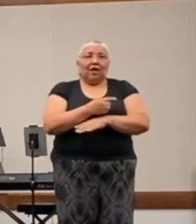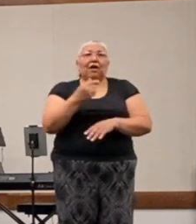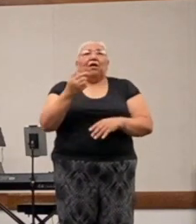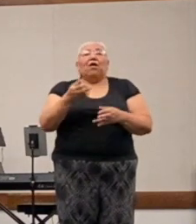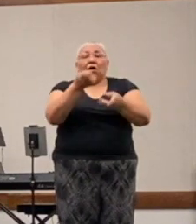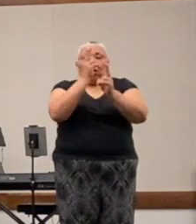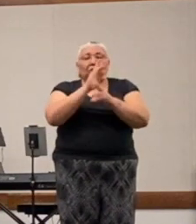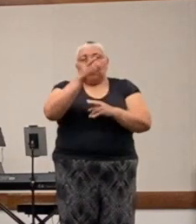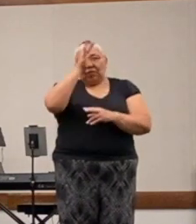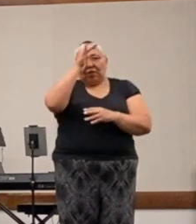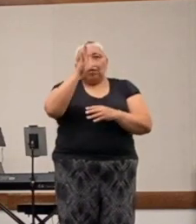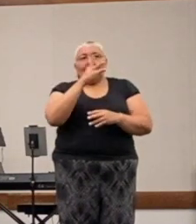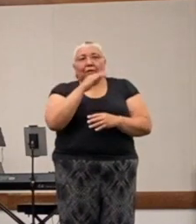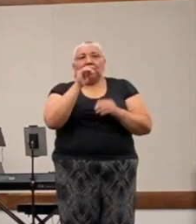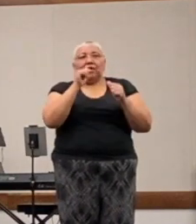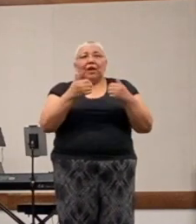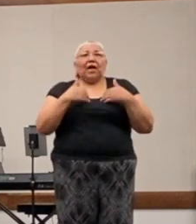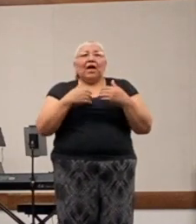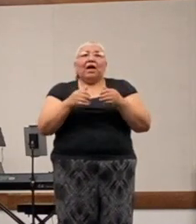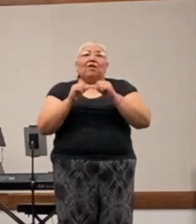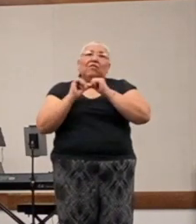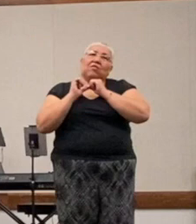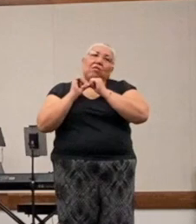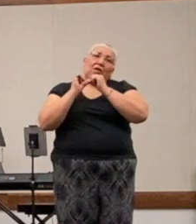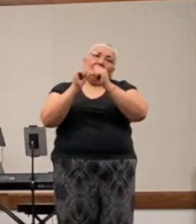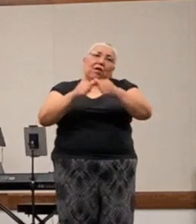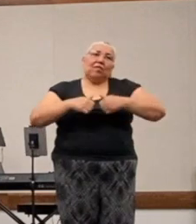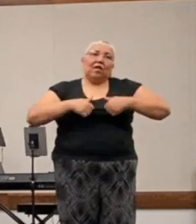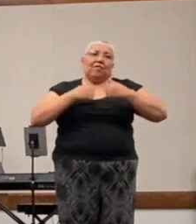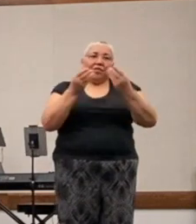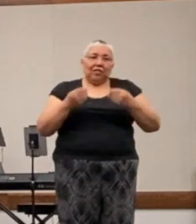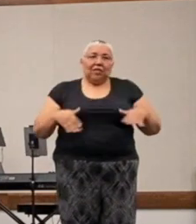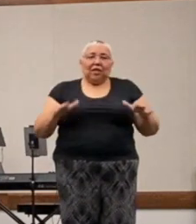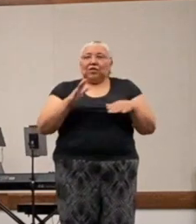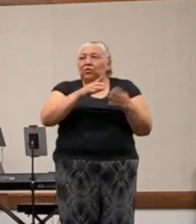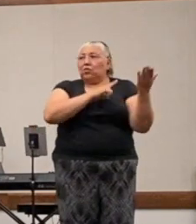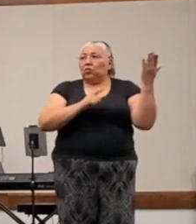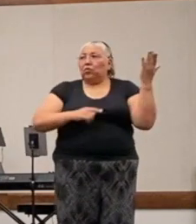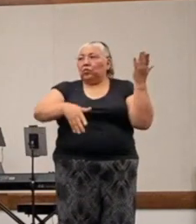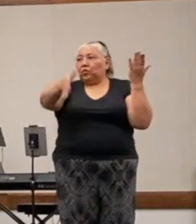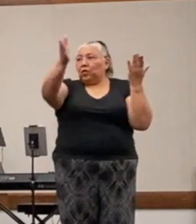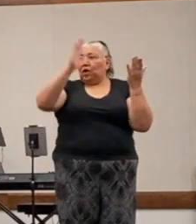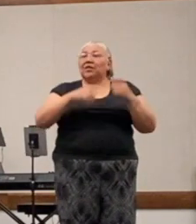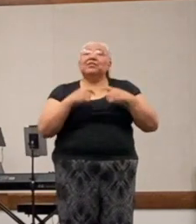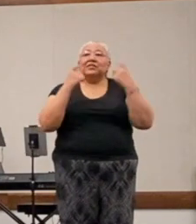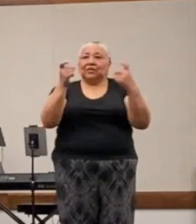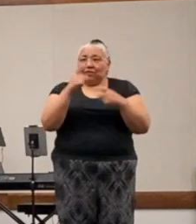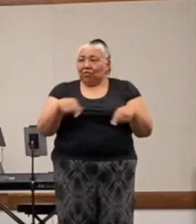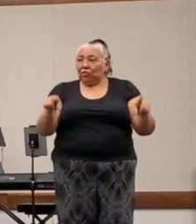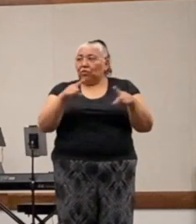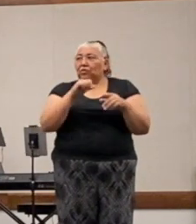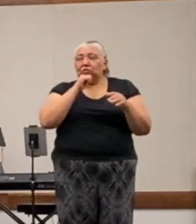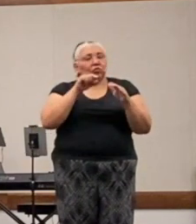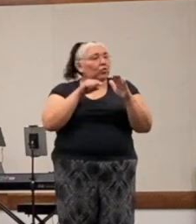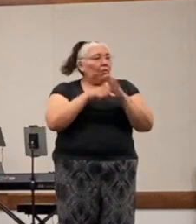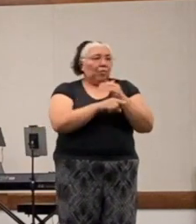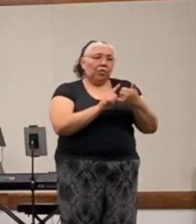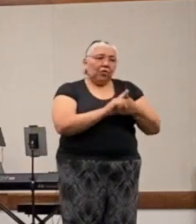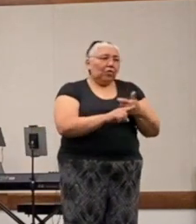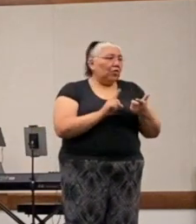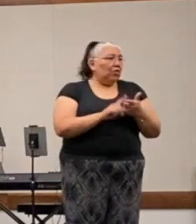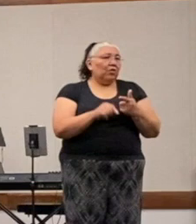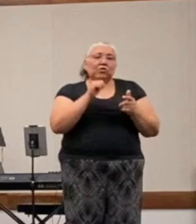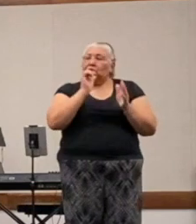mother, so that you may have a long life in the land that the Lord your God has given you. Do not murder. Do not